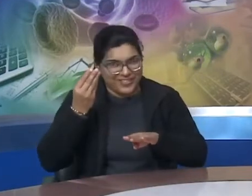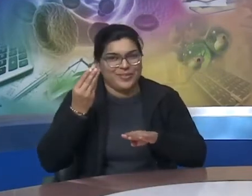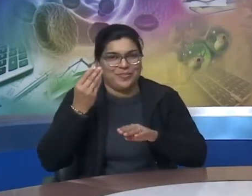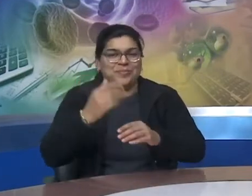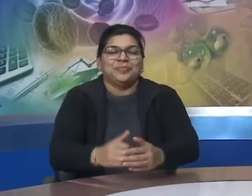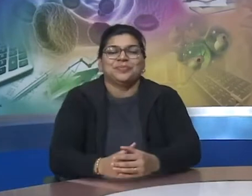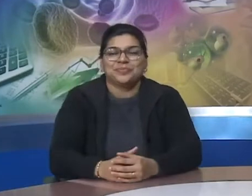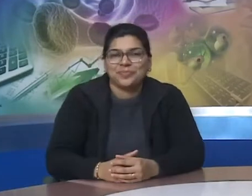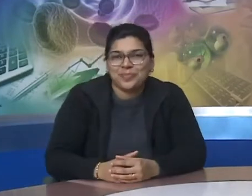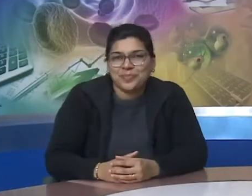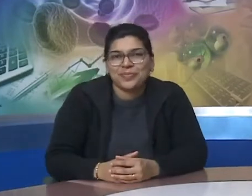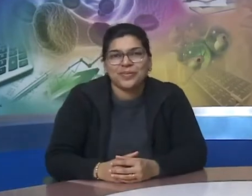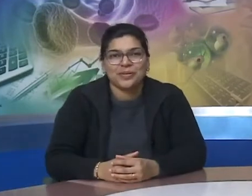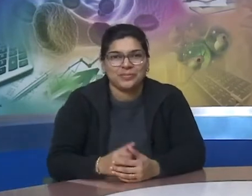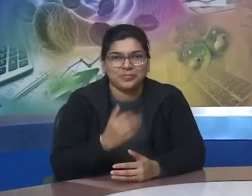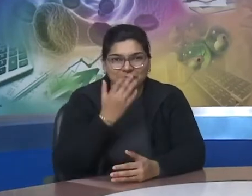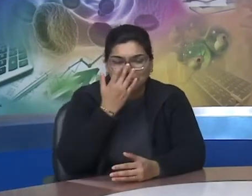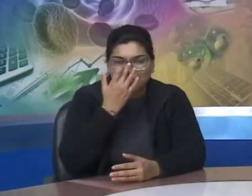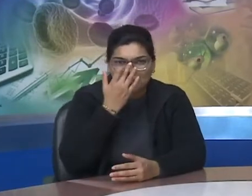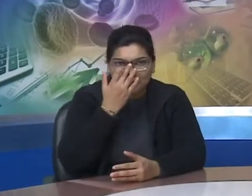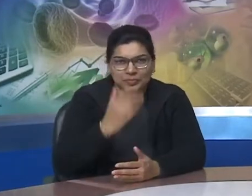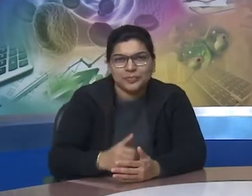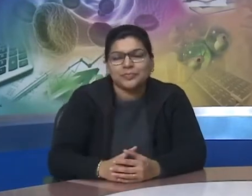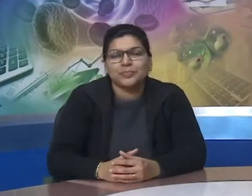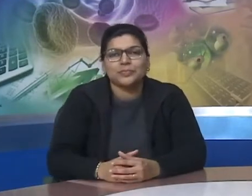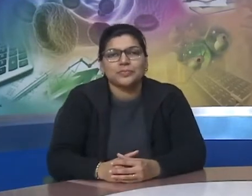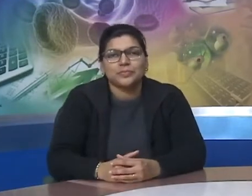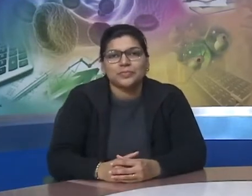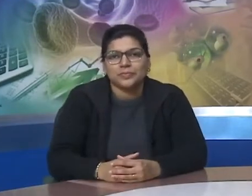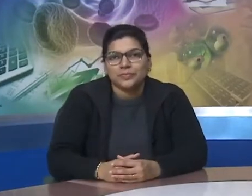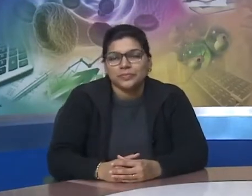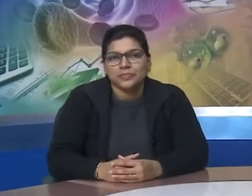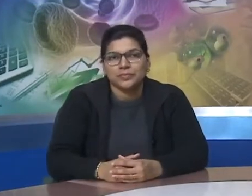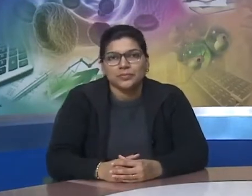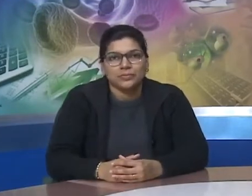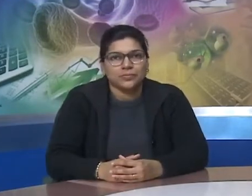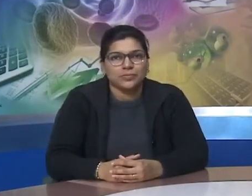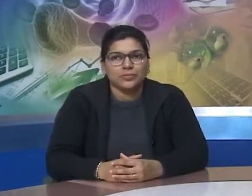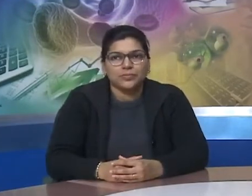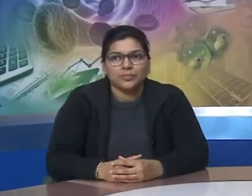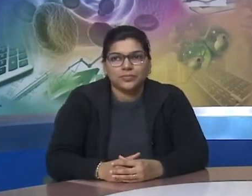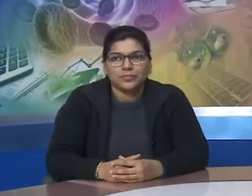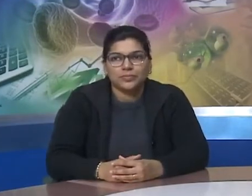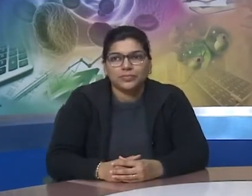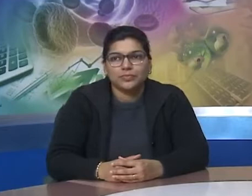which made him more nervous.